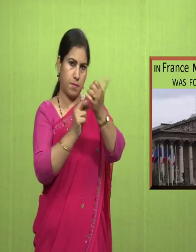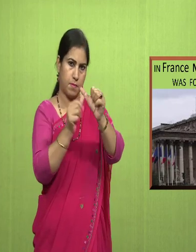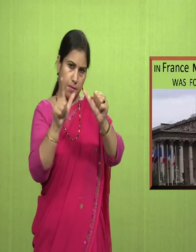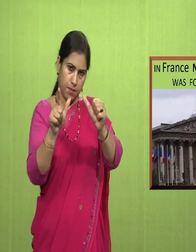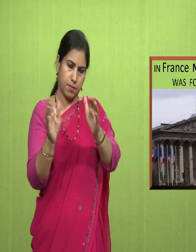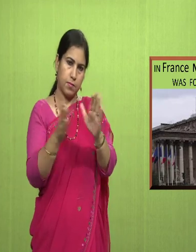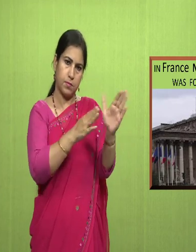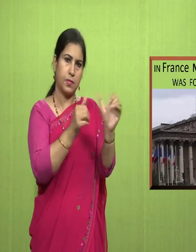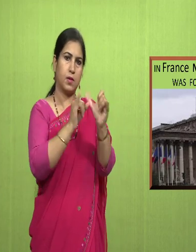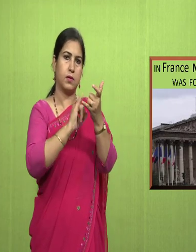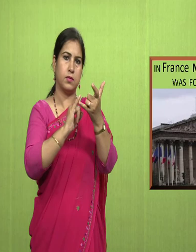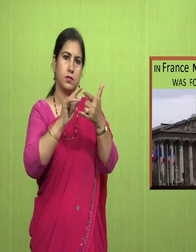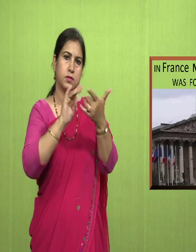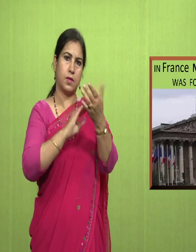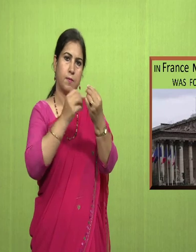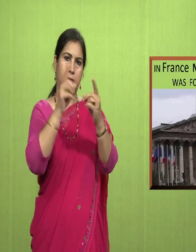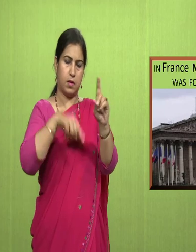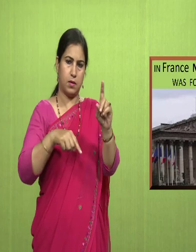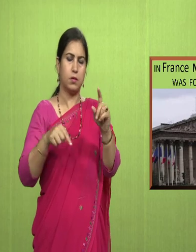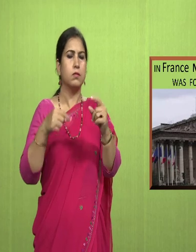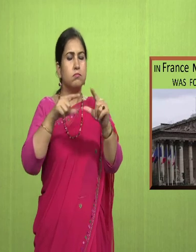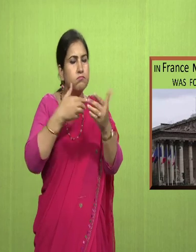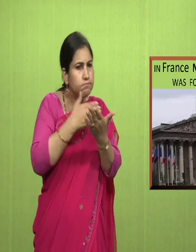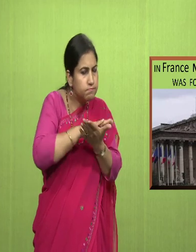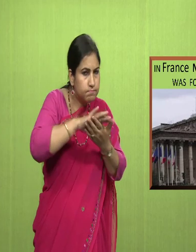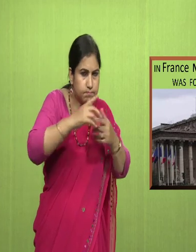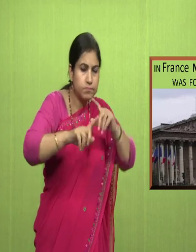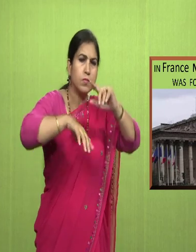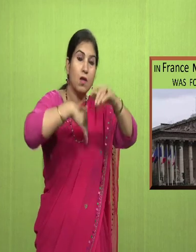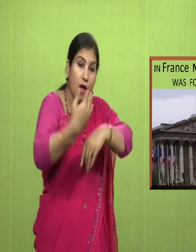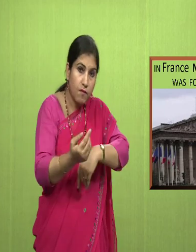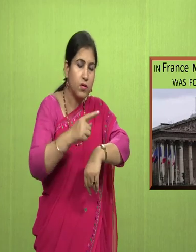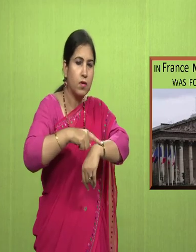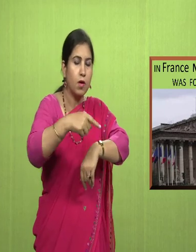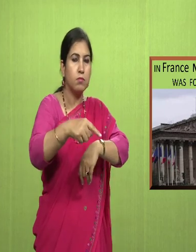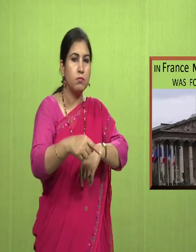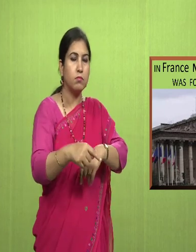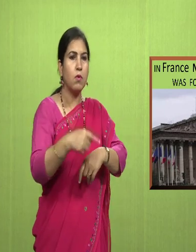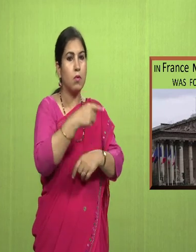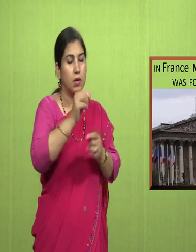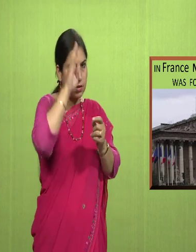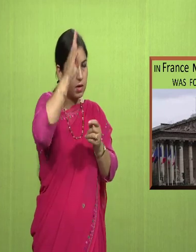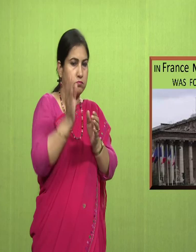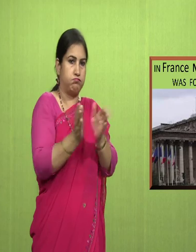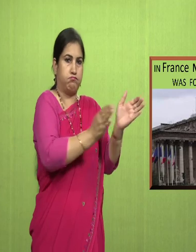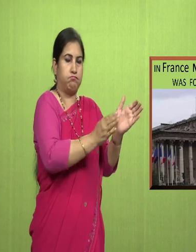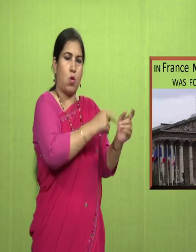After some time, the king was removed and the third class people took all